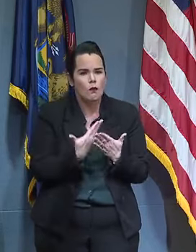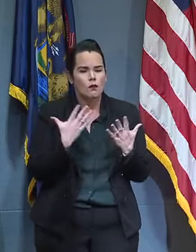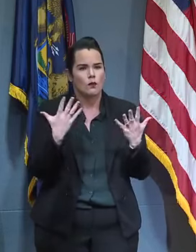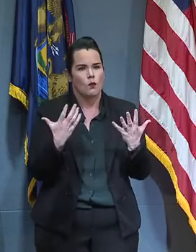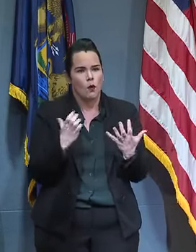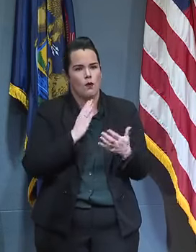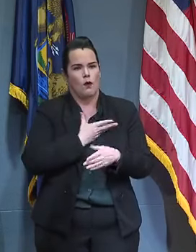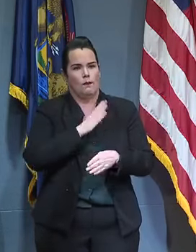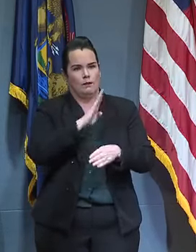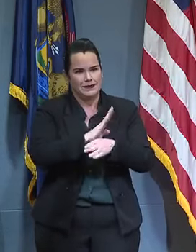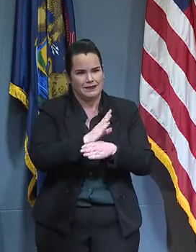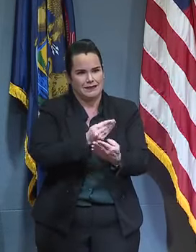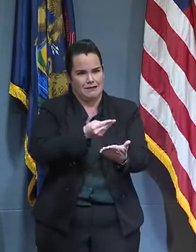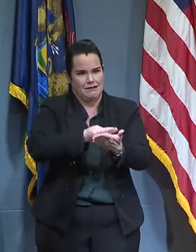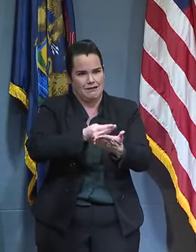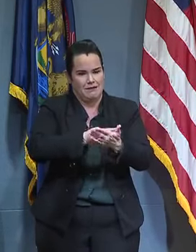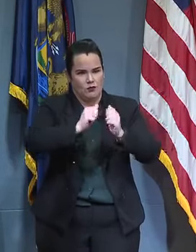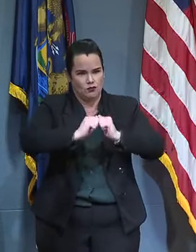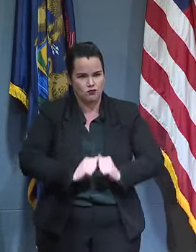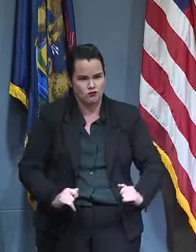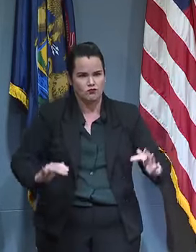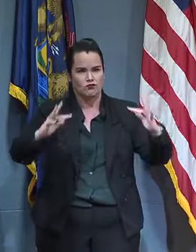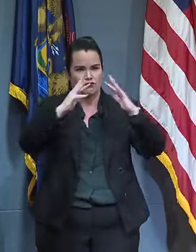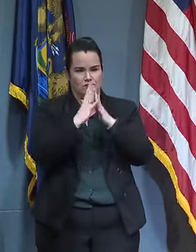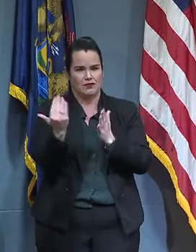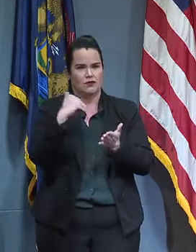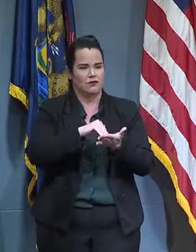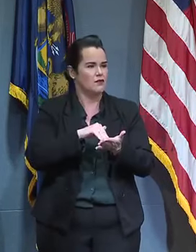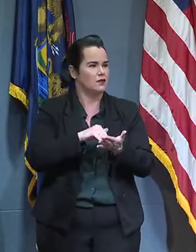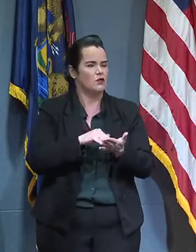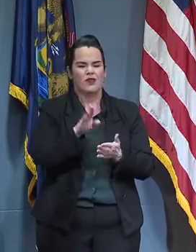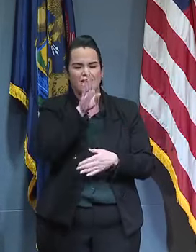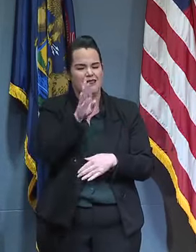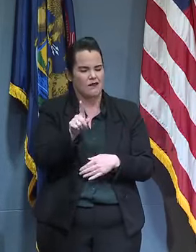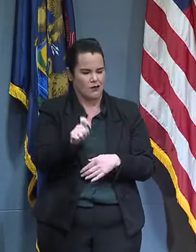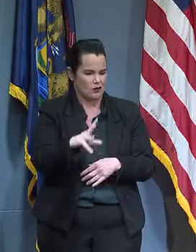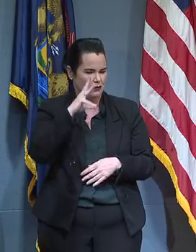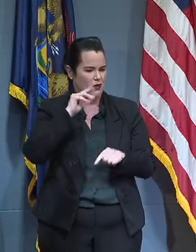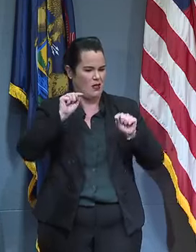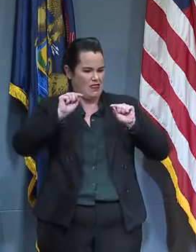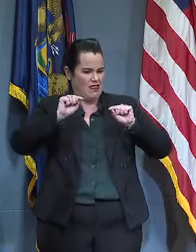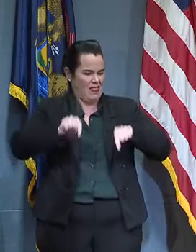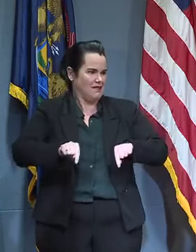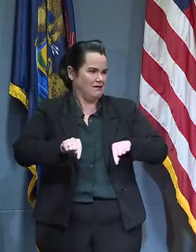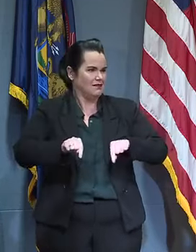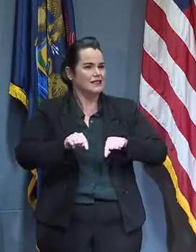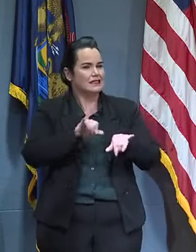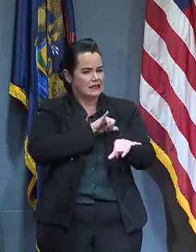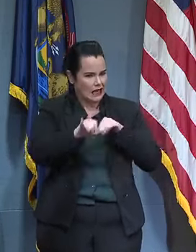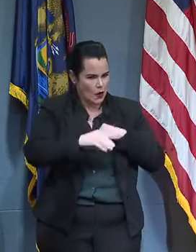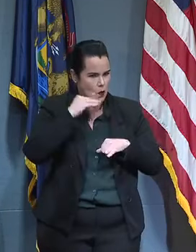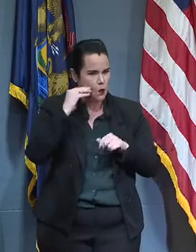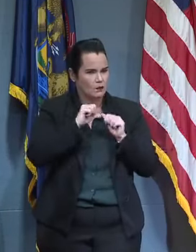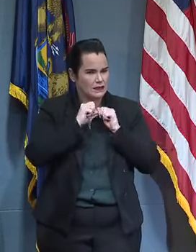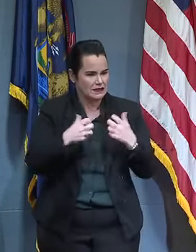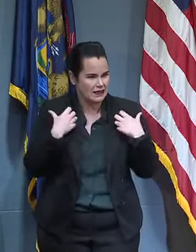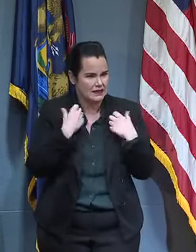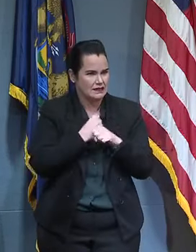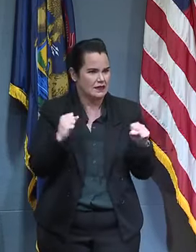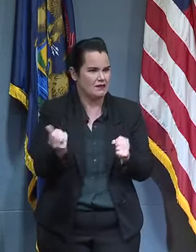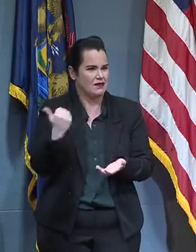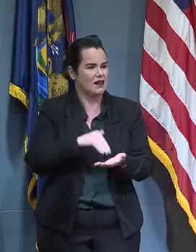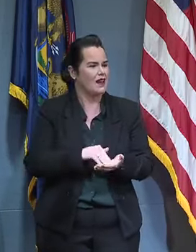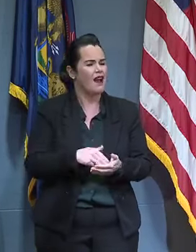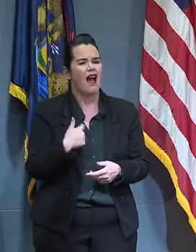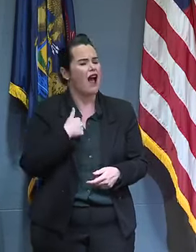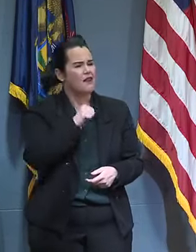safely so we never, ever have to be in a stay-home, stay-safe order again. I am not